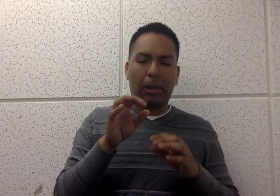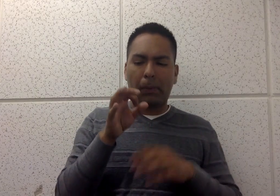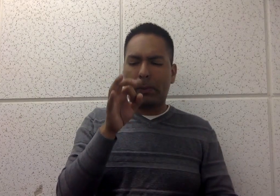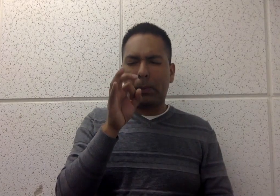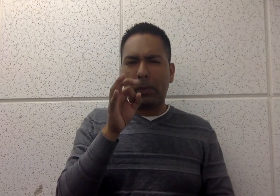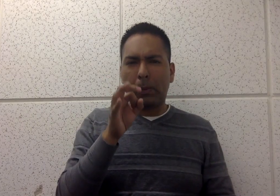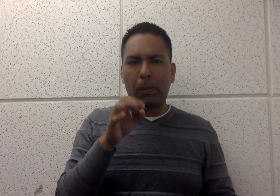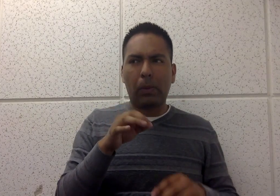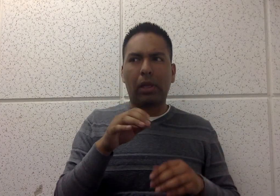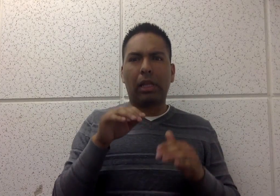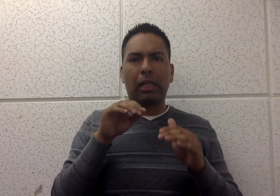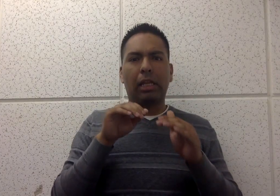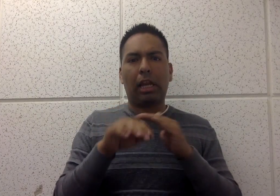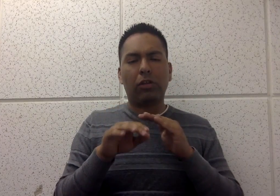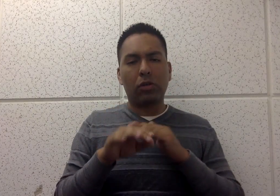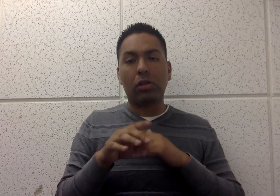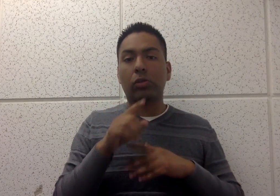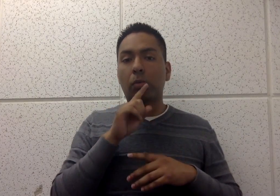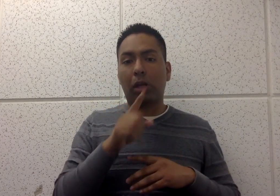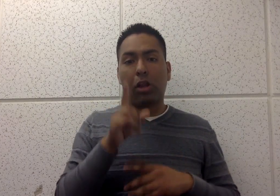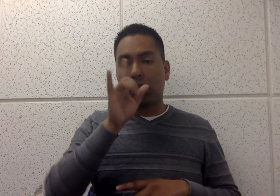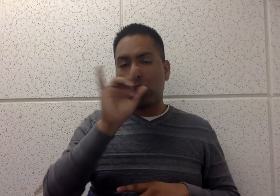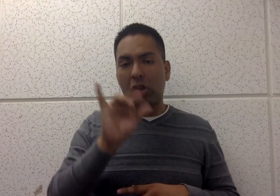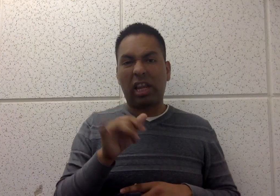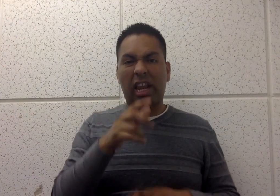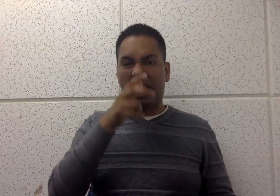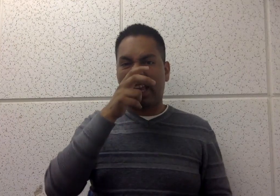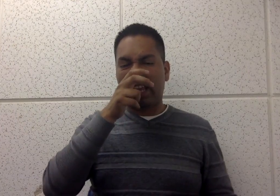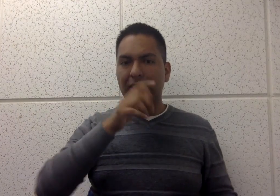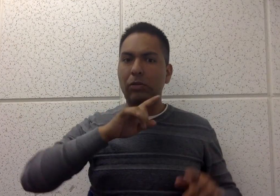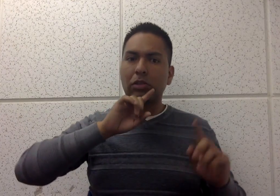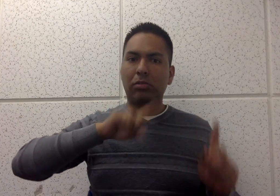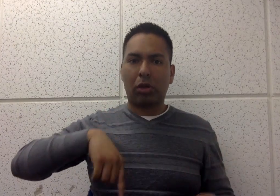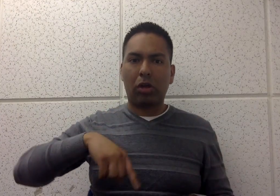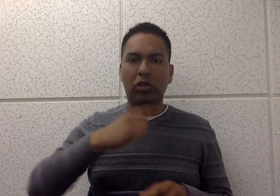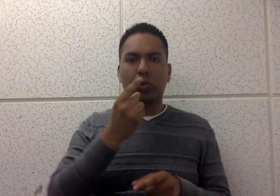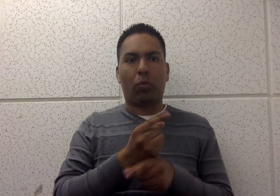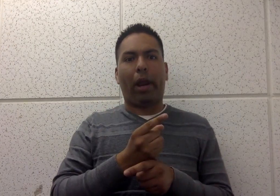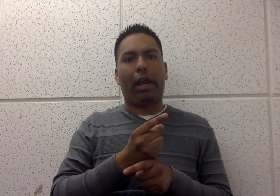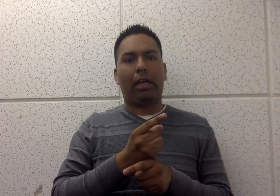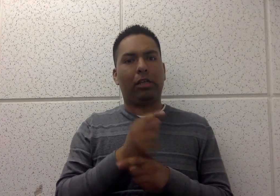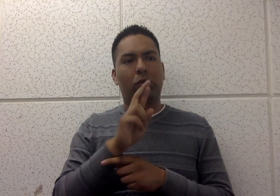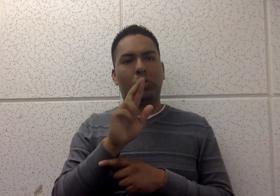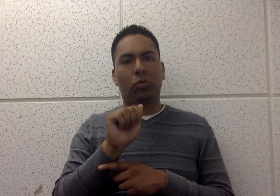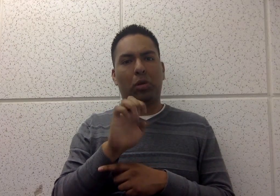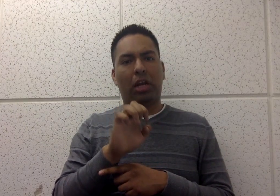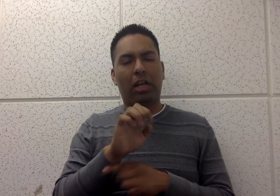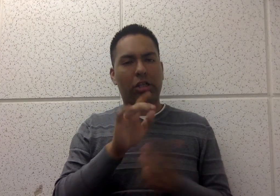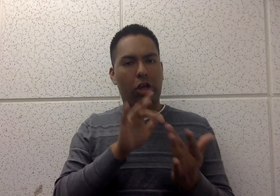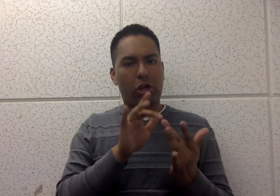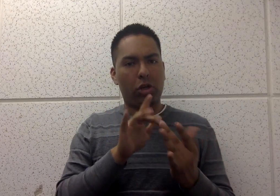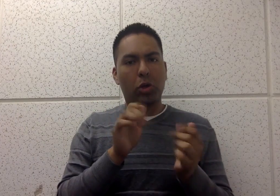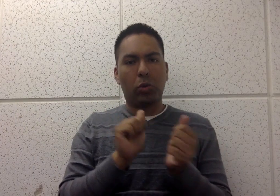rate. And it turns out that ants will respond to the right rate of contact with a glass bead with hydrocarbon extract on